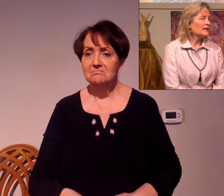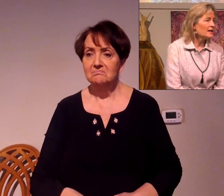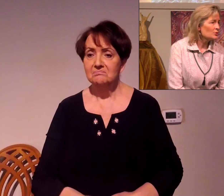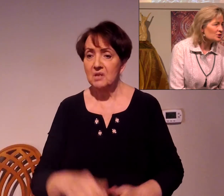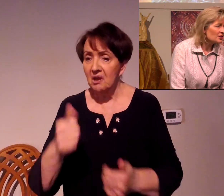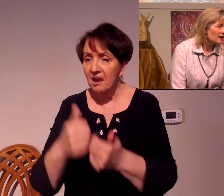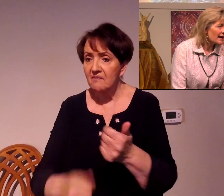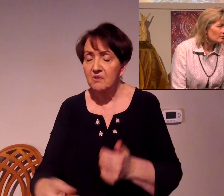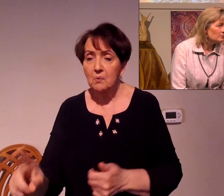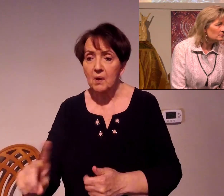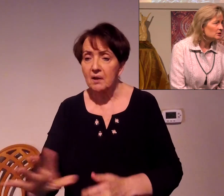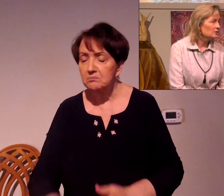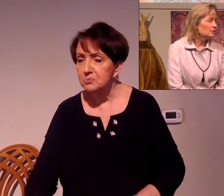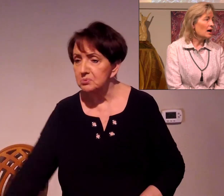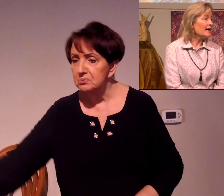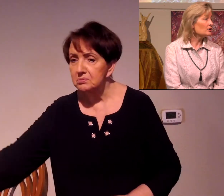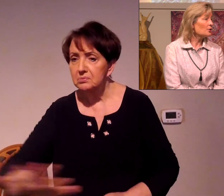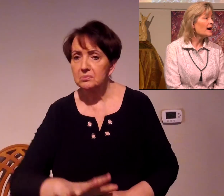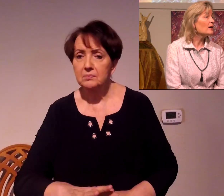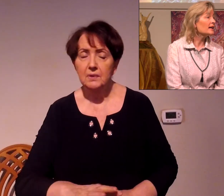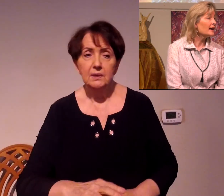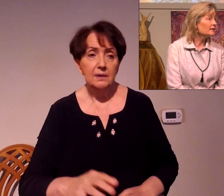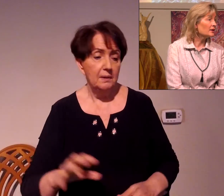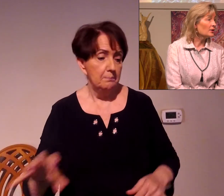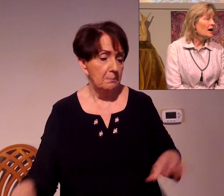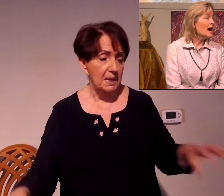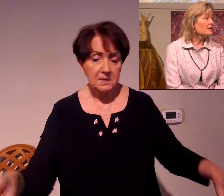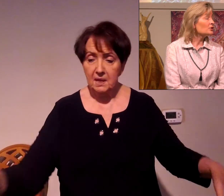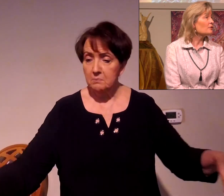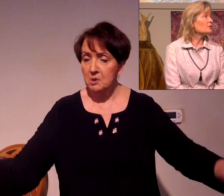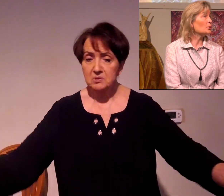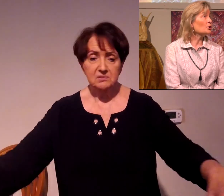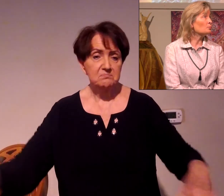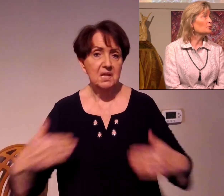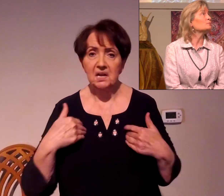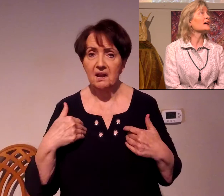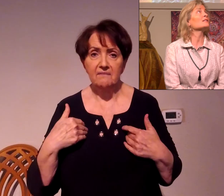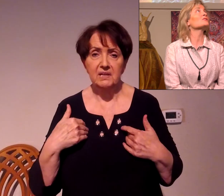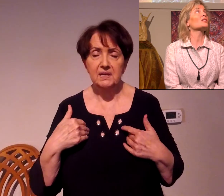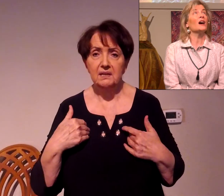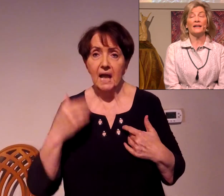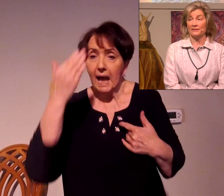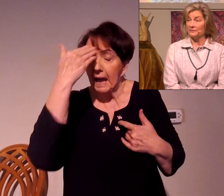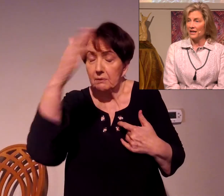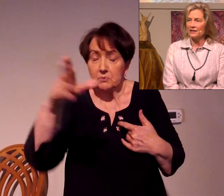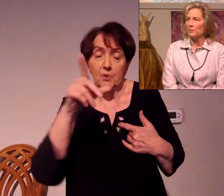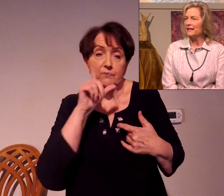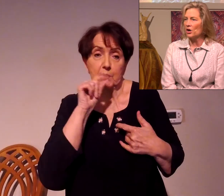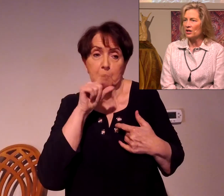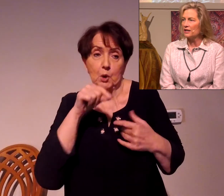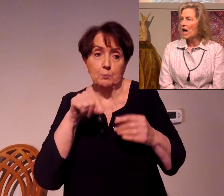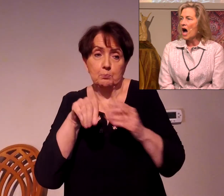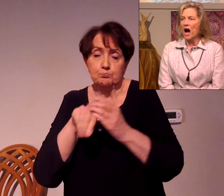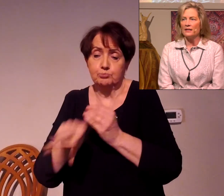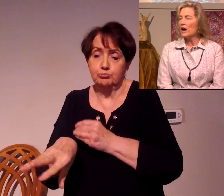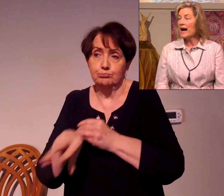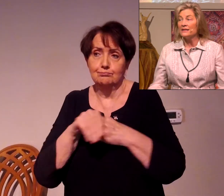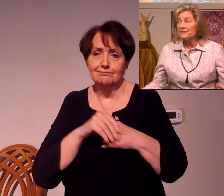None of my neighbors still had them. I don't know how they got there. I don't know if a bird pooped out of the sky and fell in my